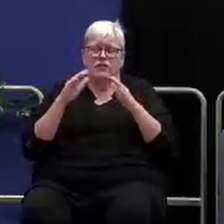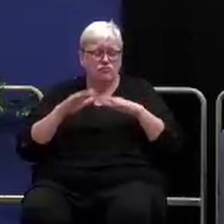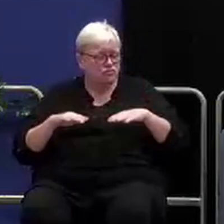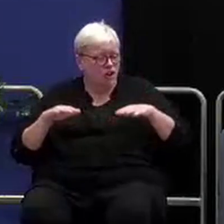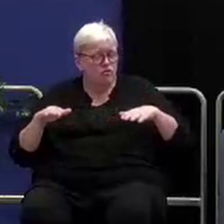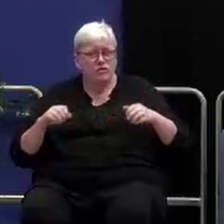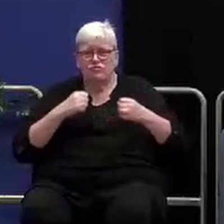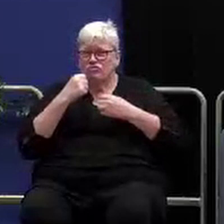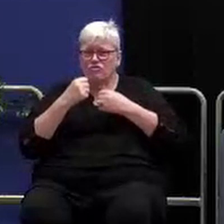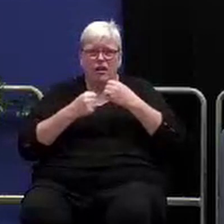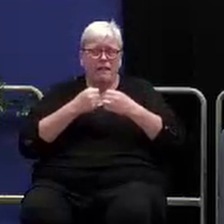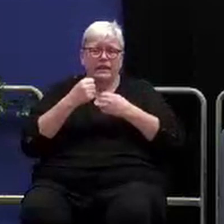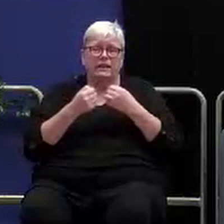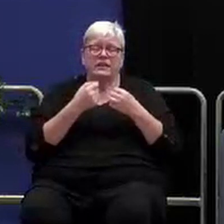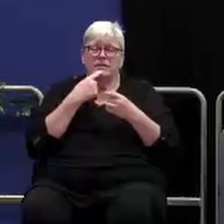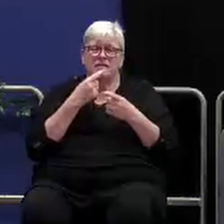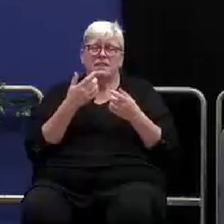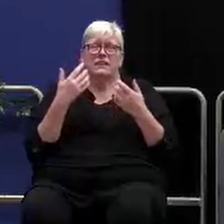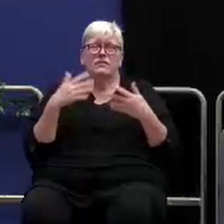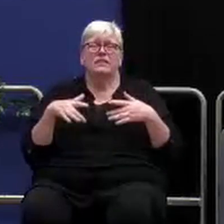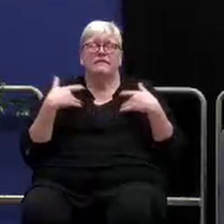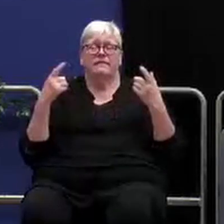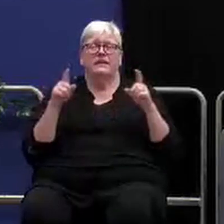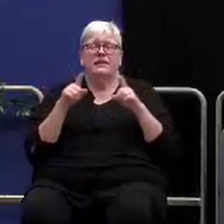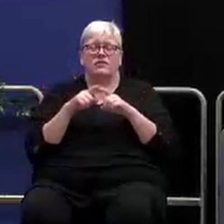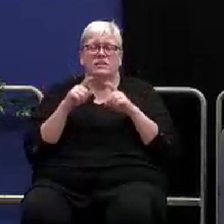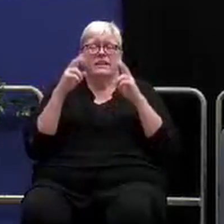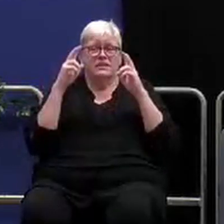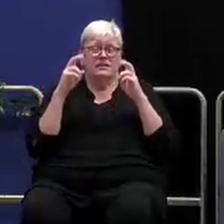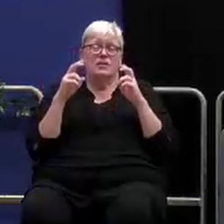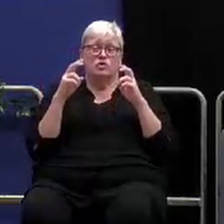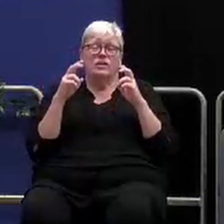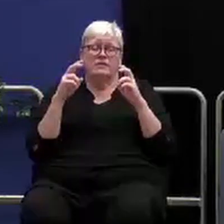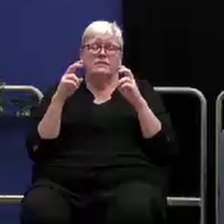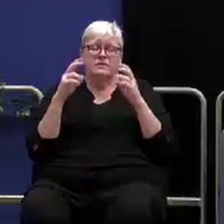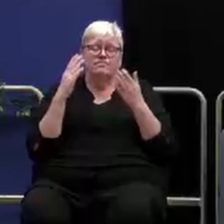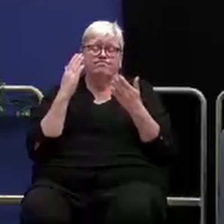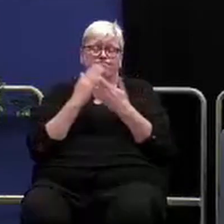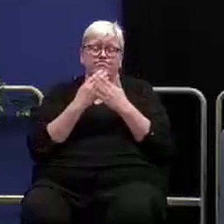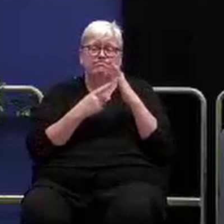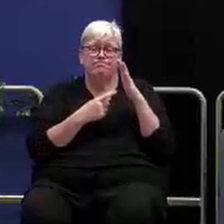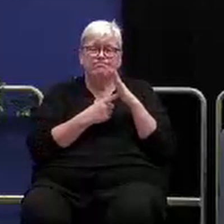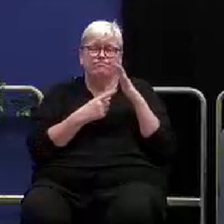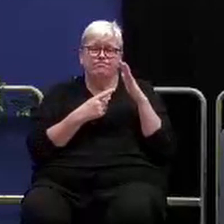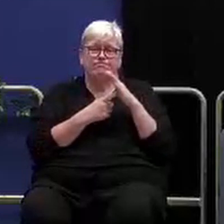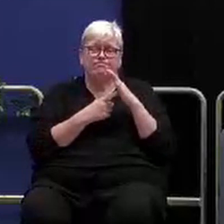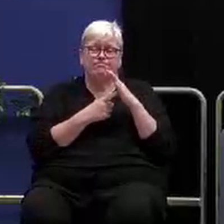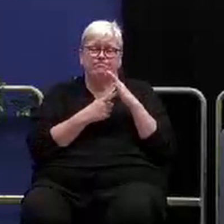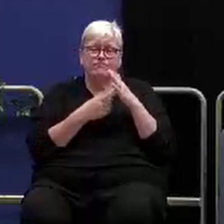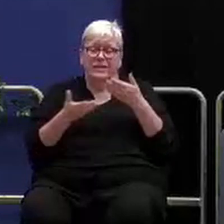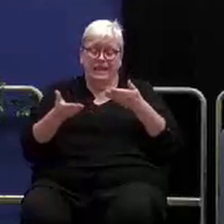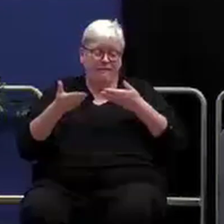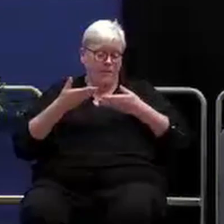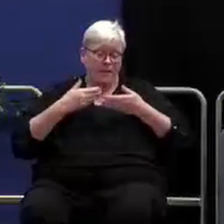who are struggling, and it just feels like it's really a subject that's resonating, and that's given me the confidence